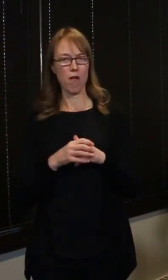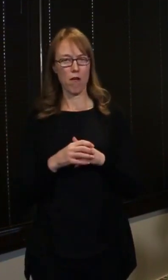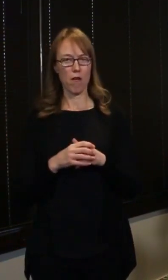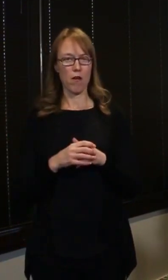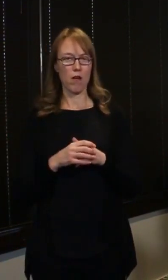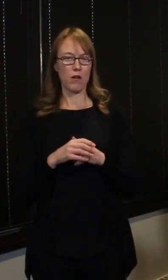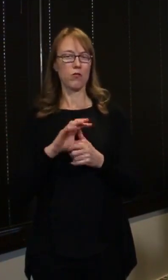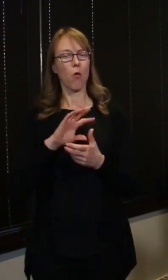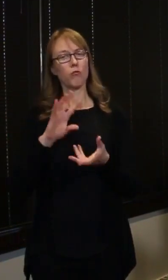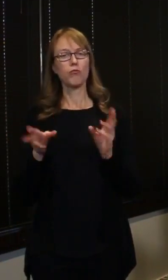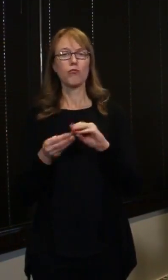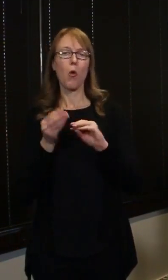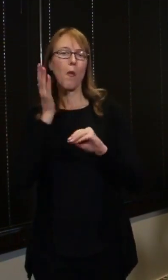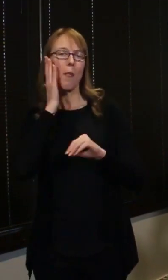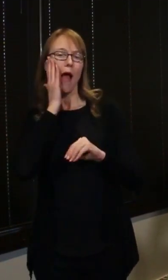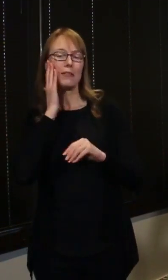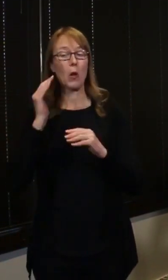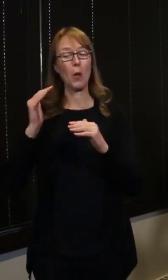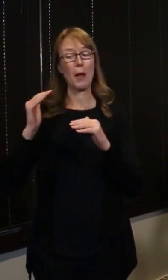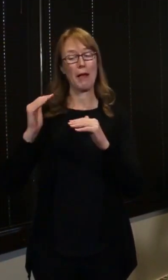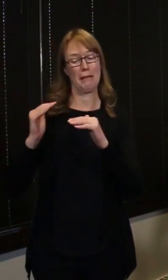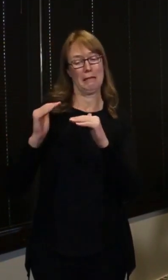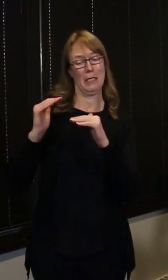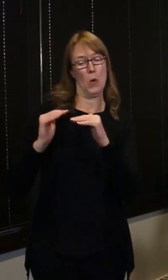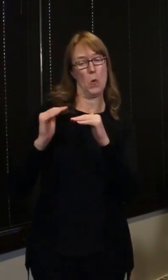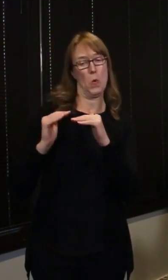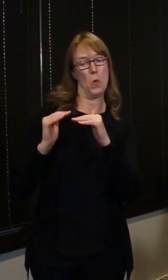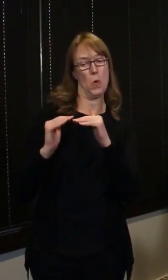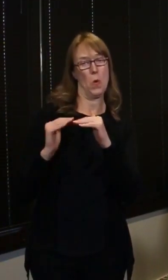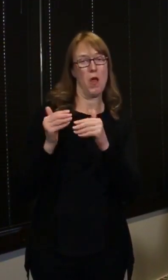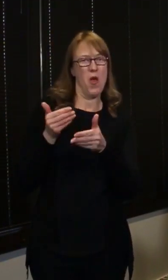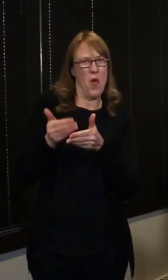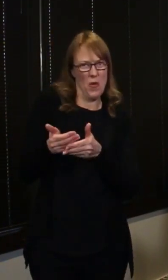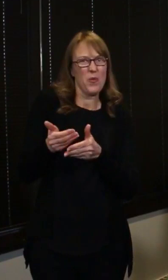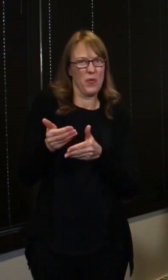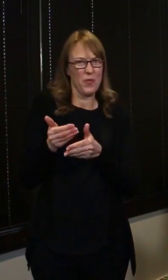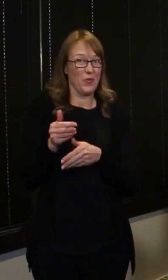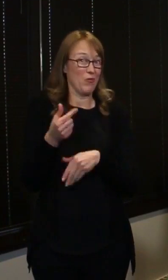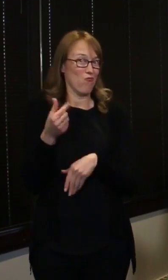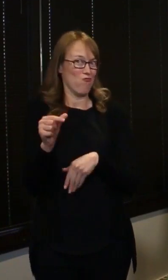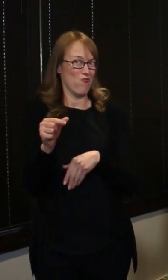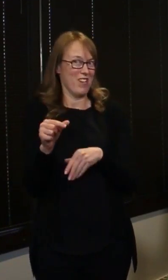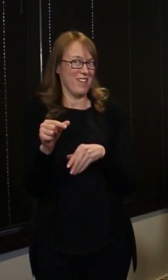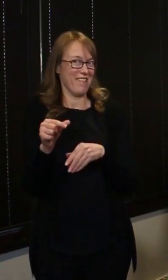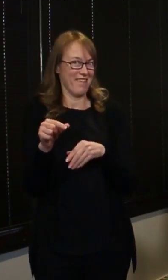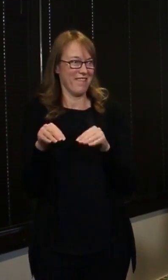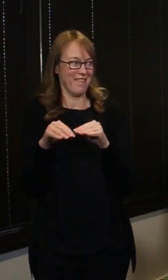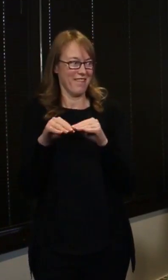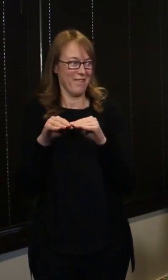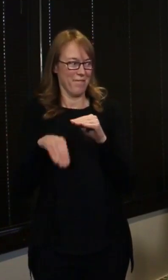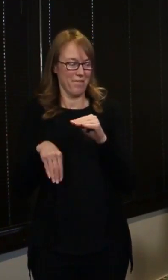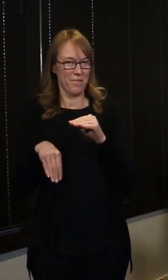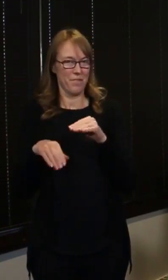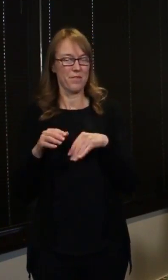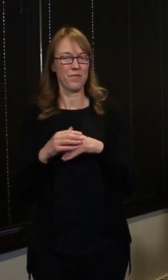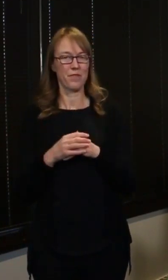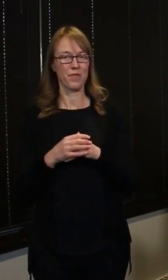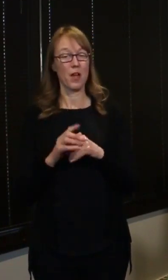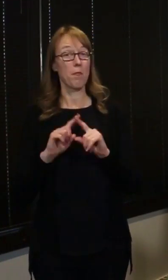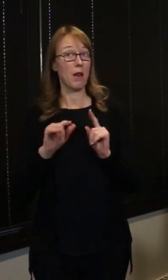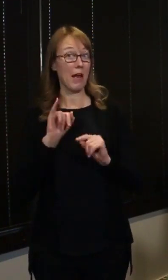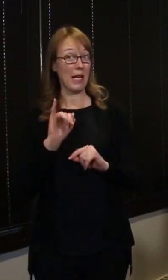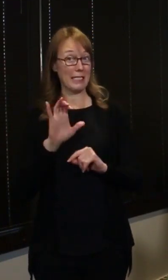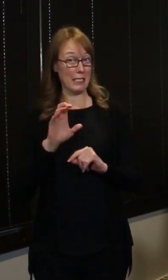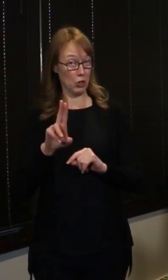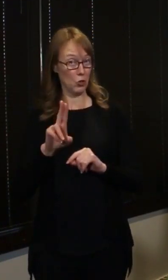brink of getting down into the green area. They're 11.5% right now. But the intensive care unit beds have dropped below that 20%